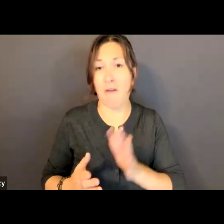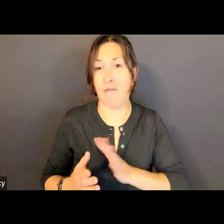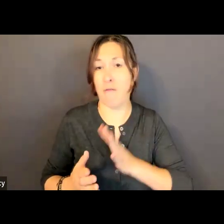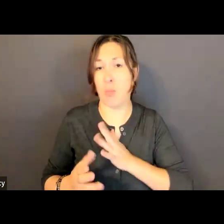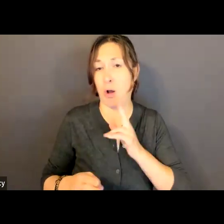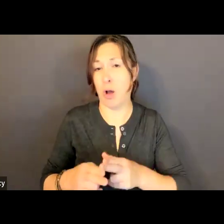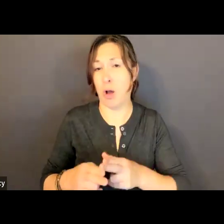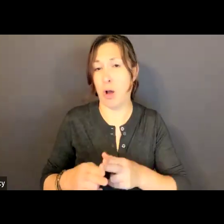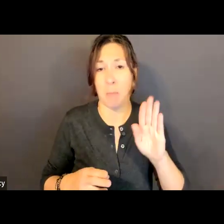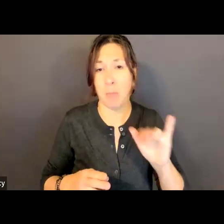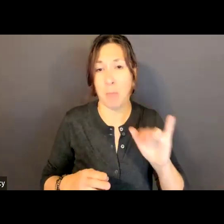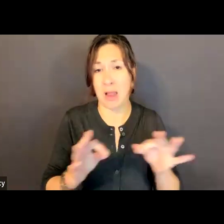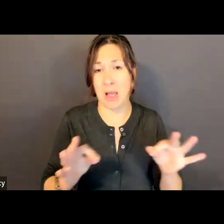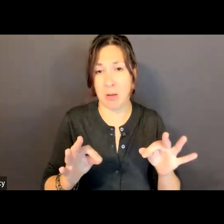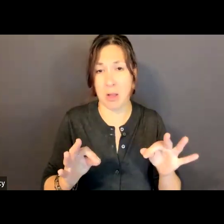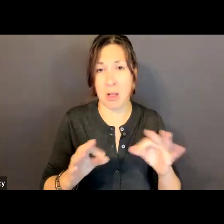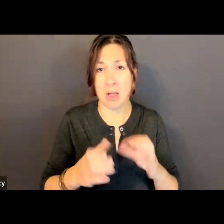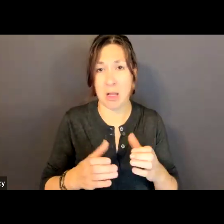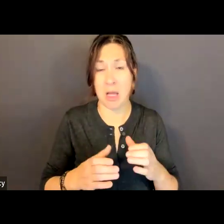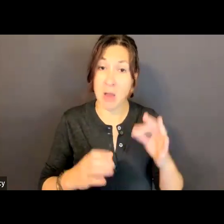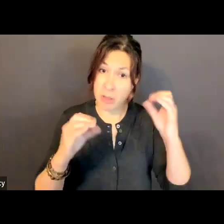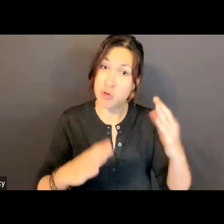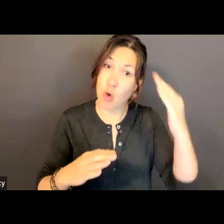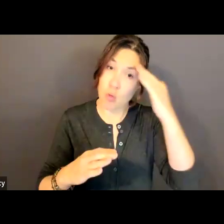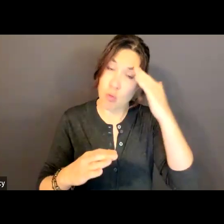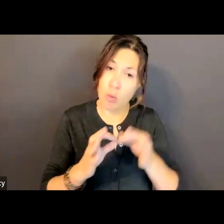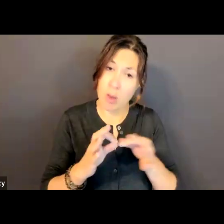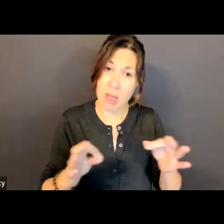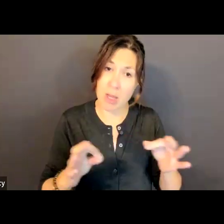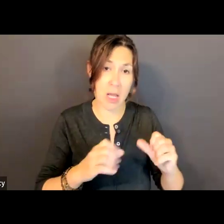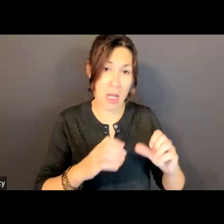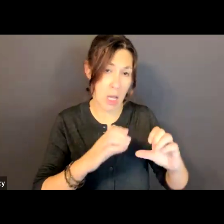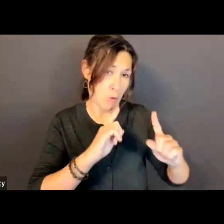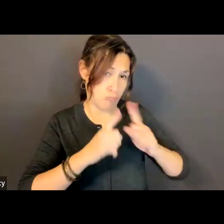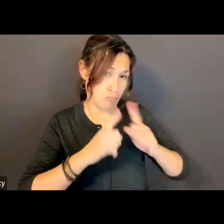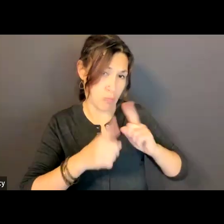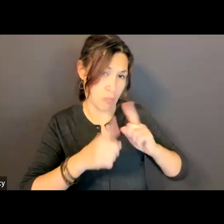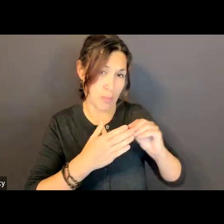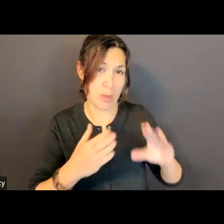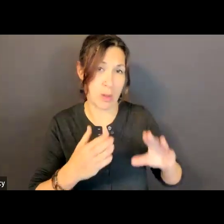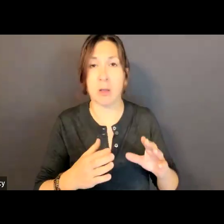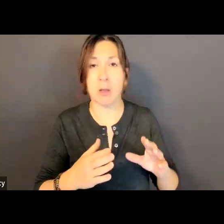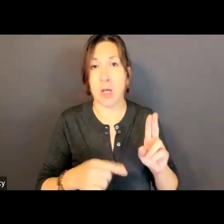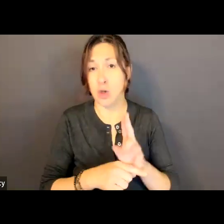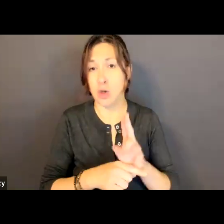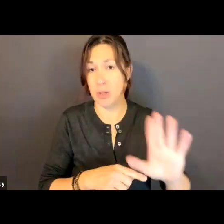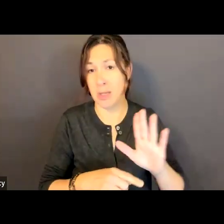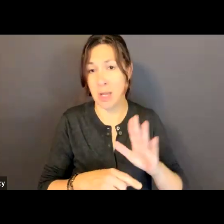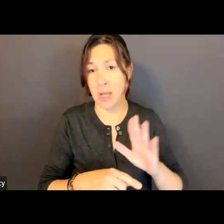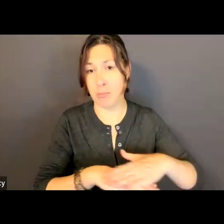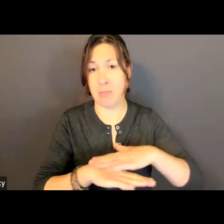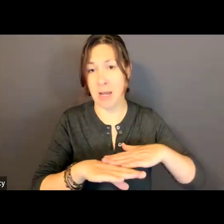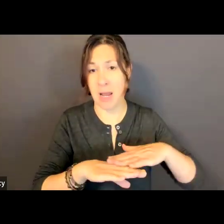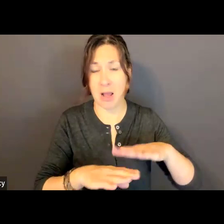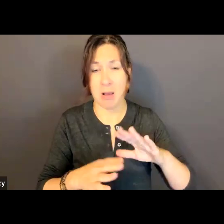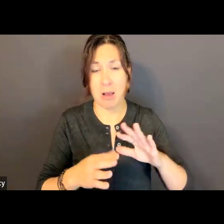teacher understands and speaks the language and can actually communicate with students and leverage native language in those students, even